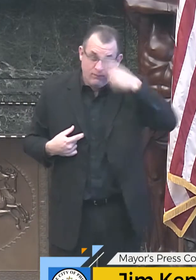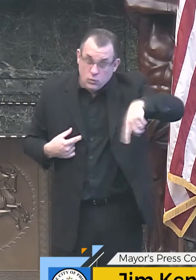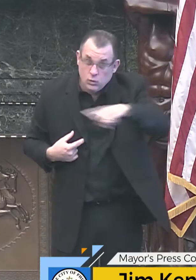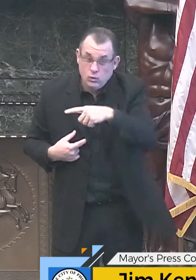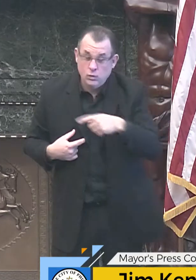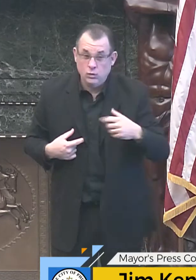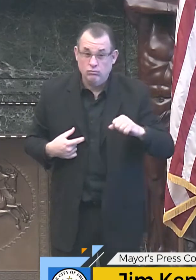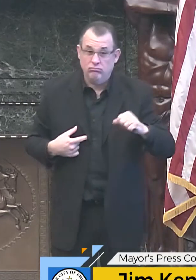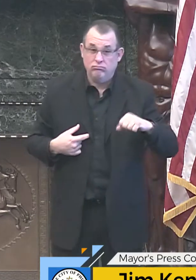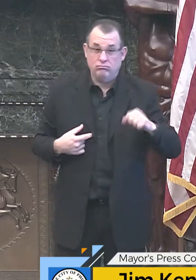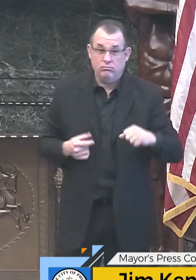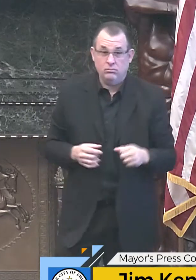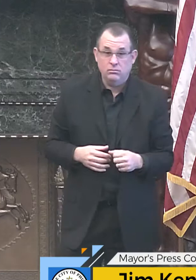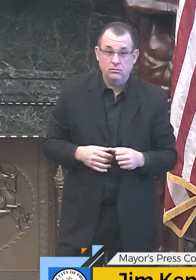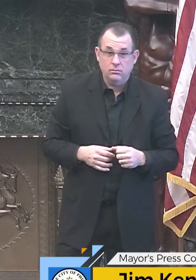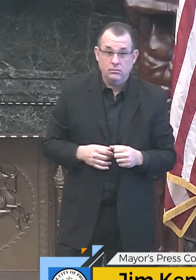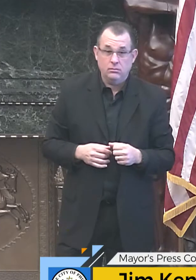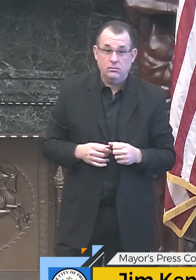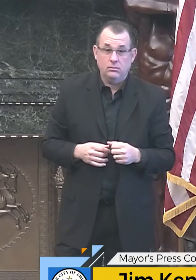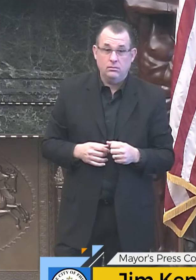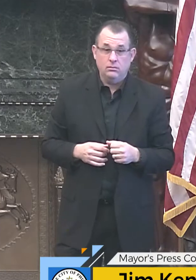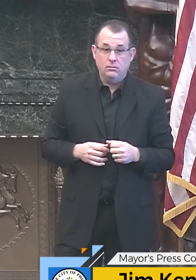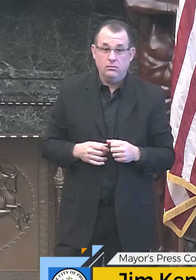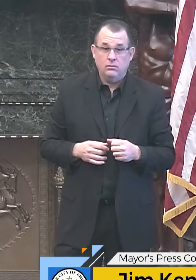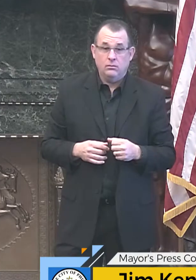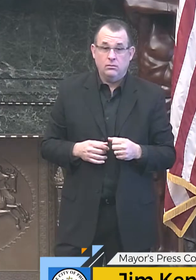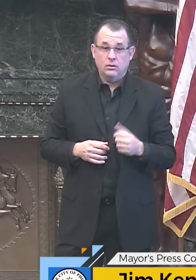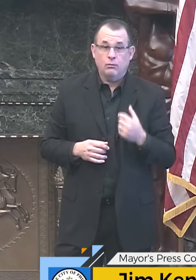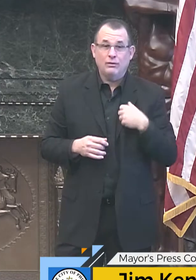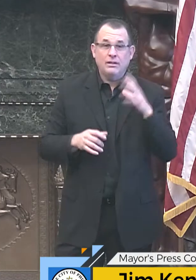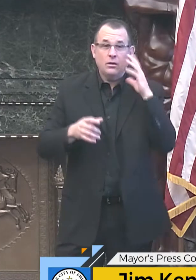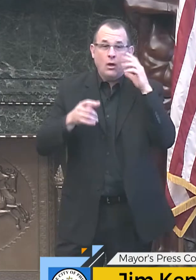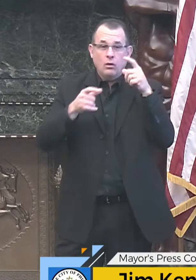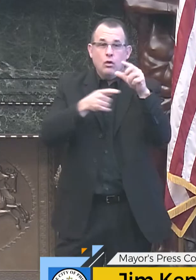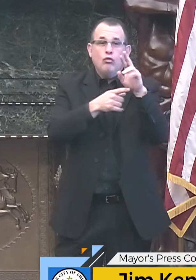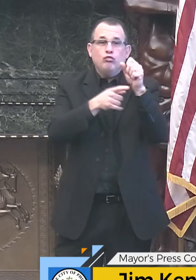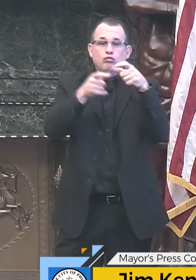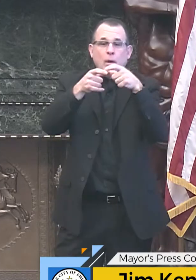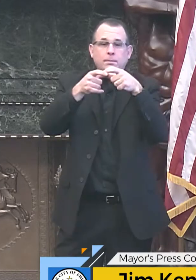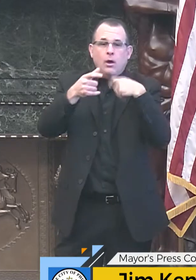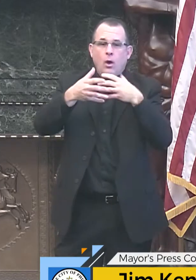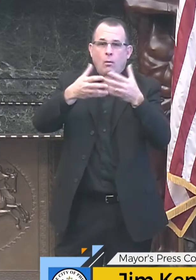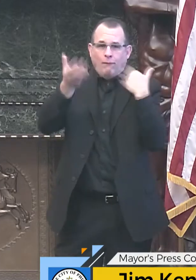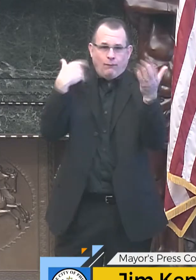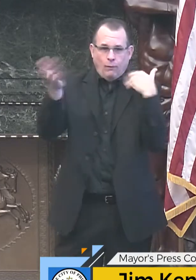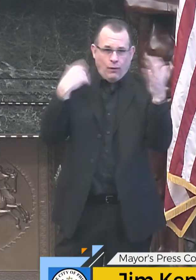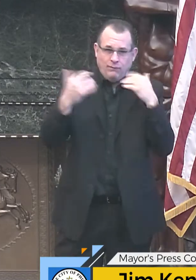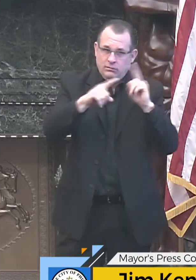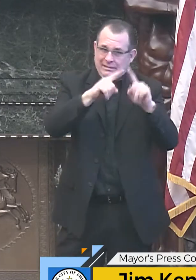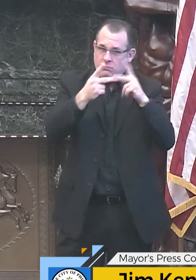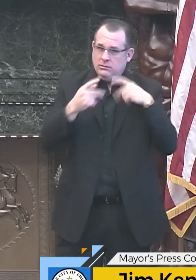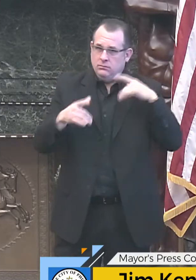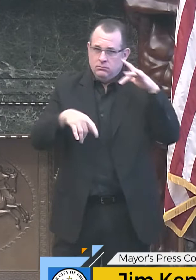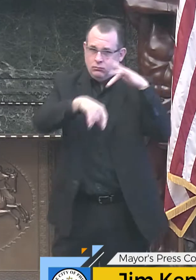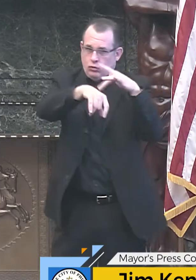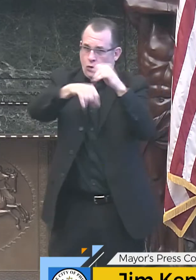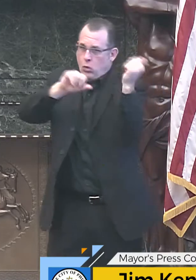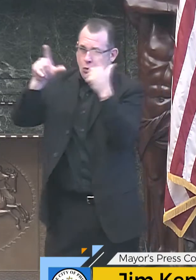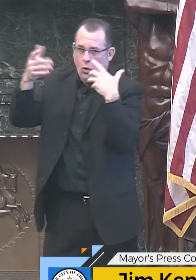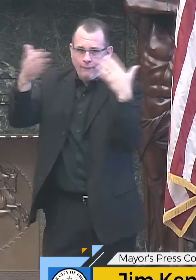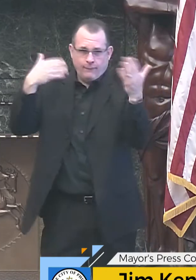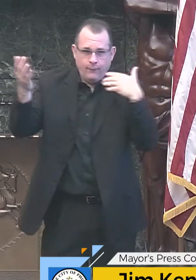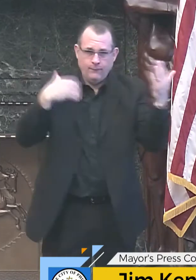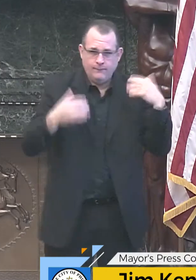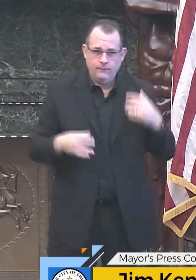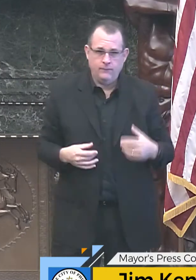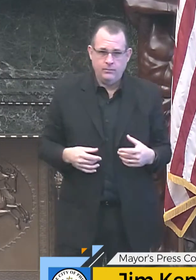and Rec staff will have removed the rims from outdoor basketball courts at 50 different sites and are actively monitoring additional sites where we might need